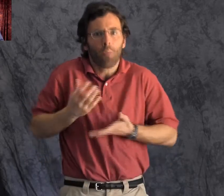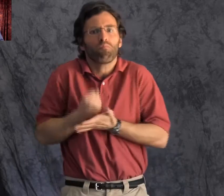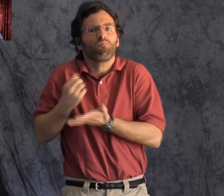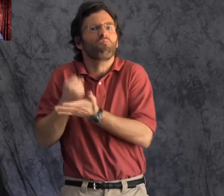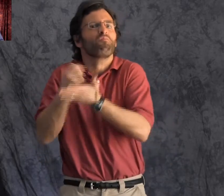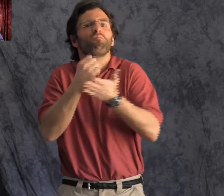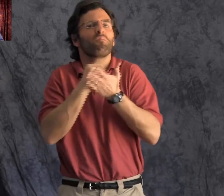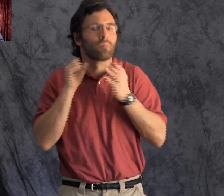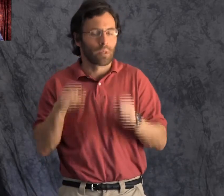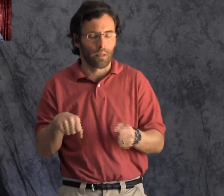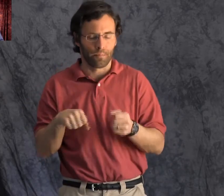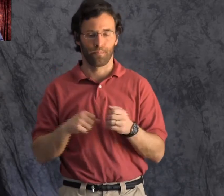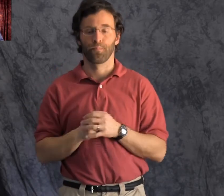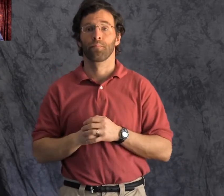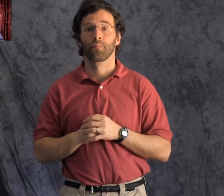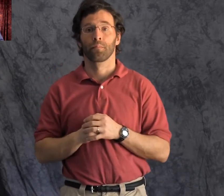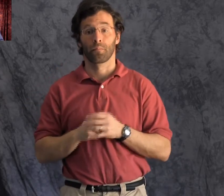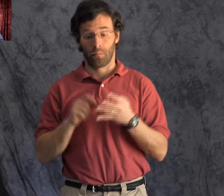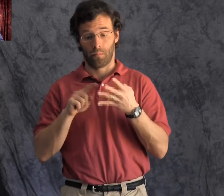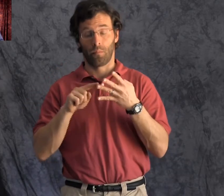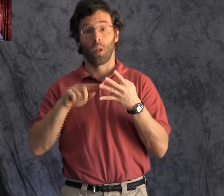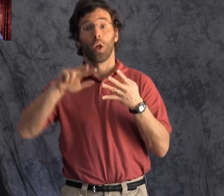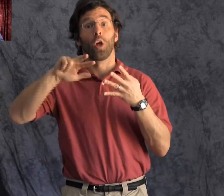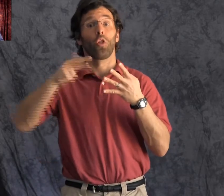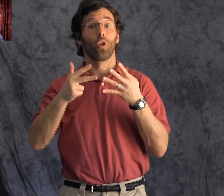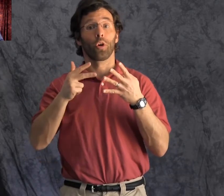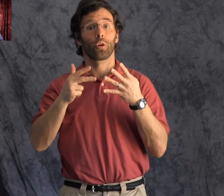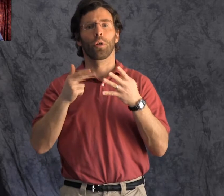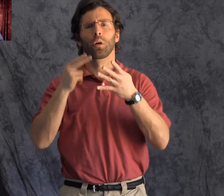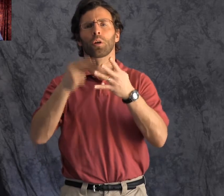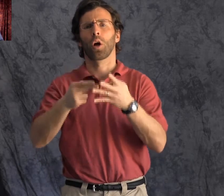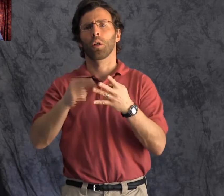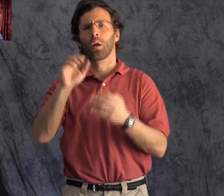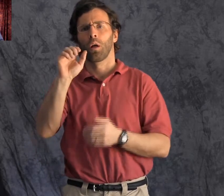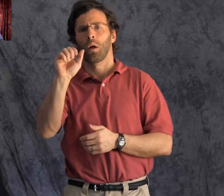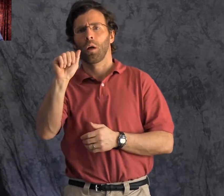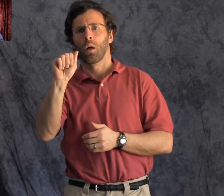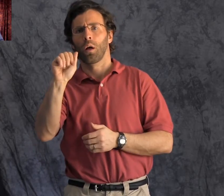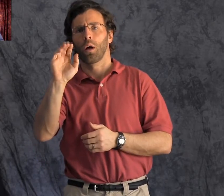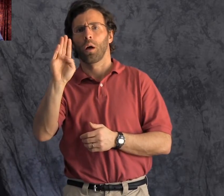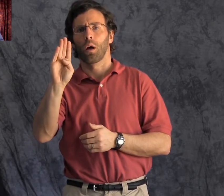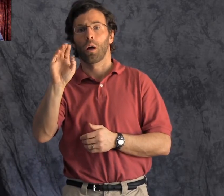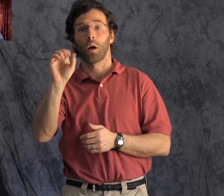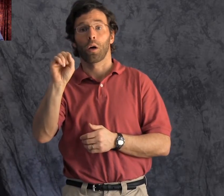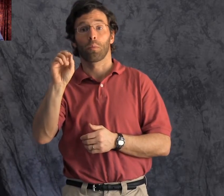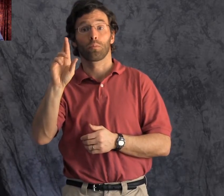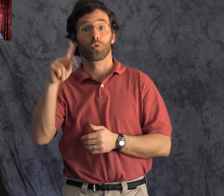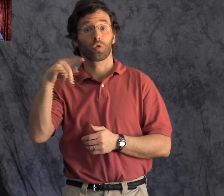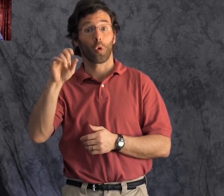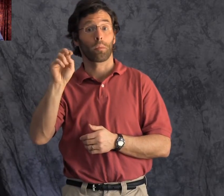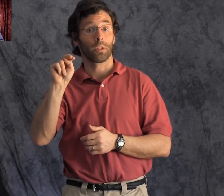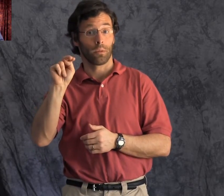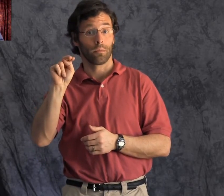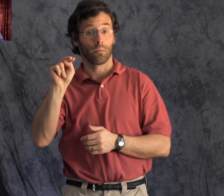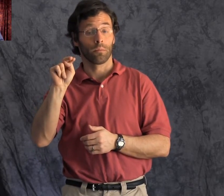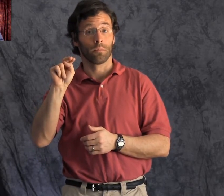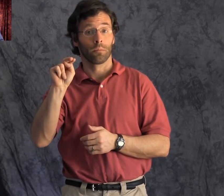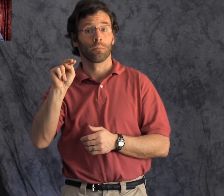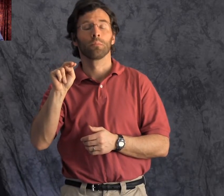so they can be transported and used by the other tissues in the body. And last but not least, not everything that you eat is